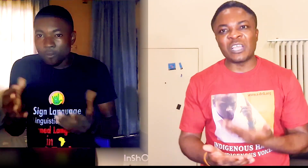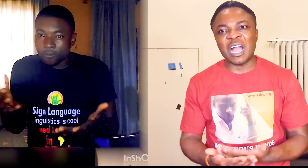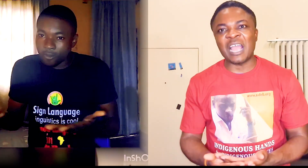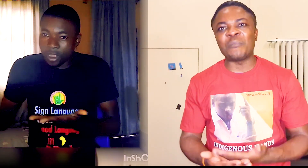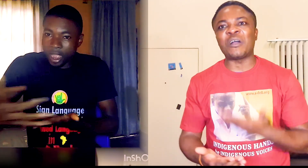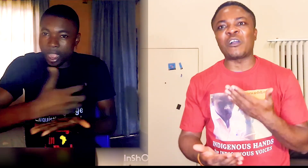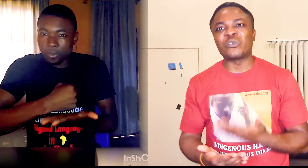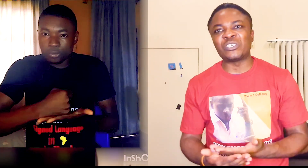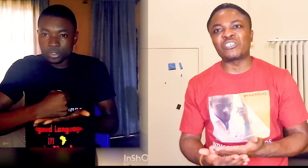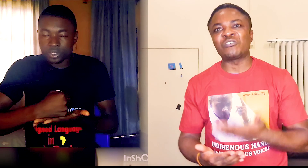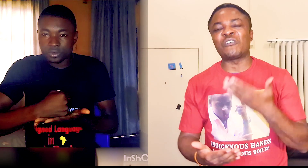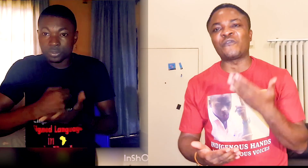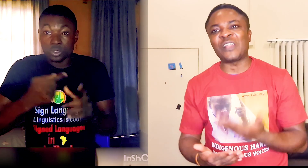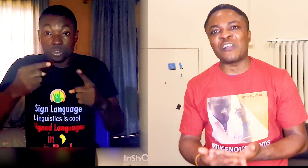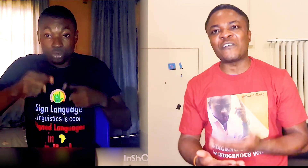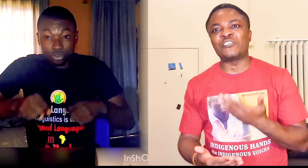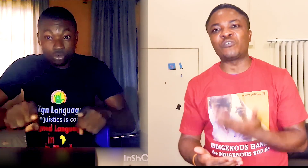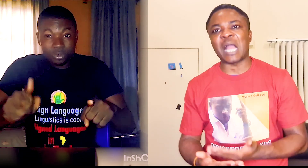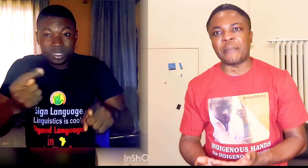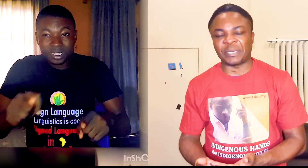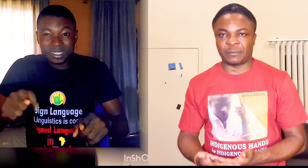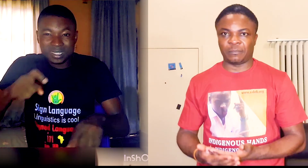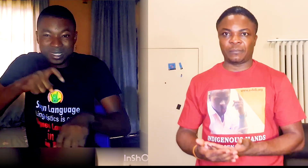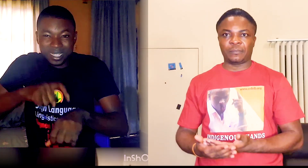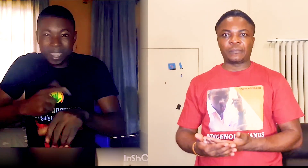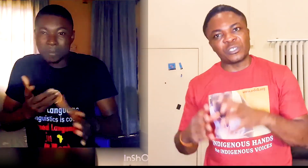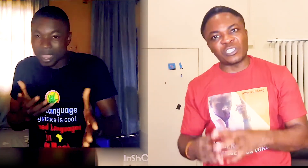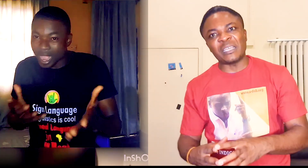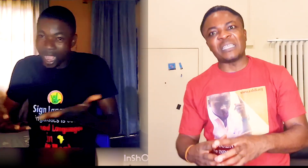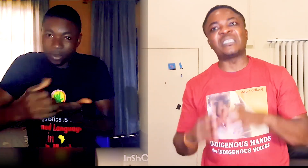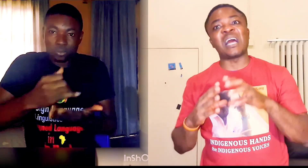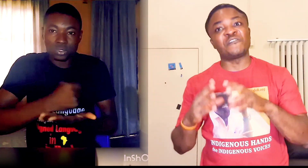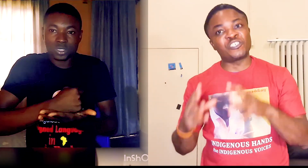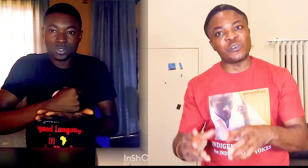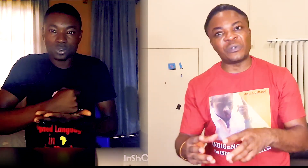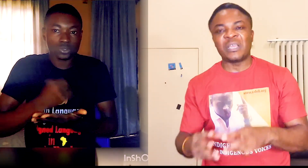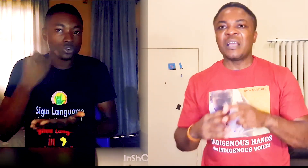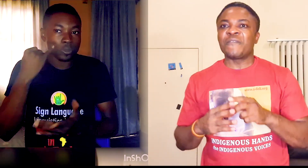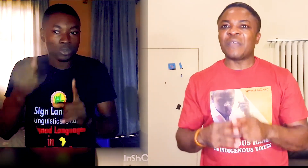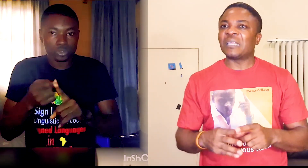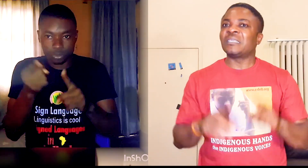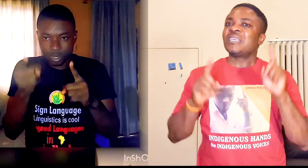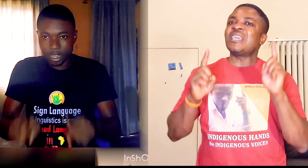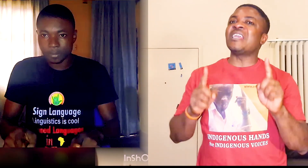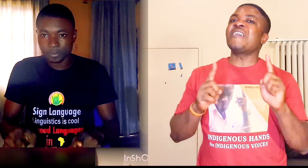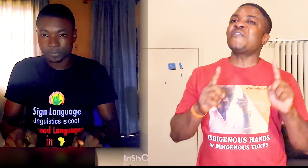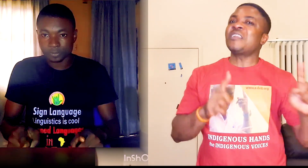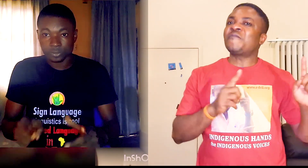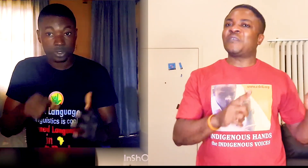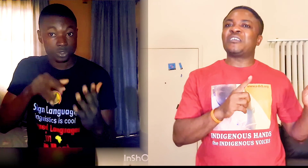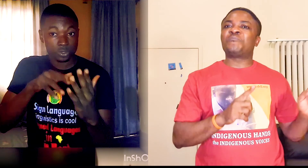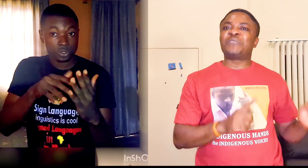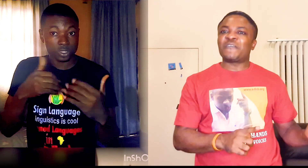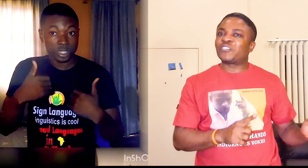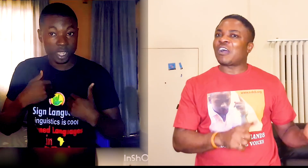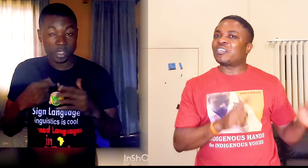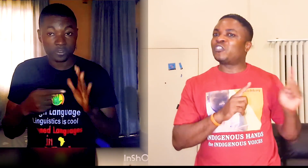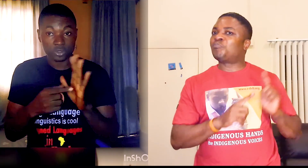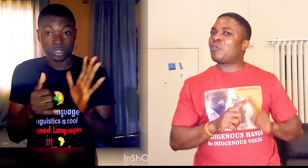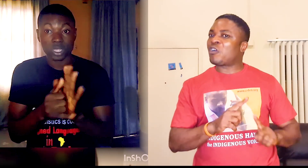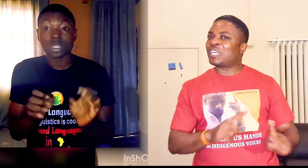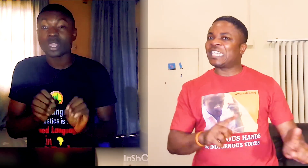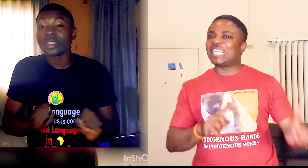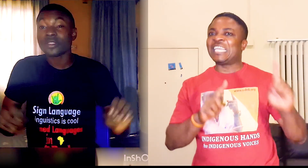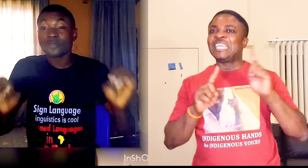the time acquisition of language should happen. Studies have shown that even if a deaf child